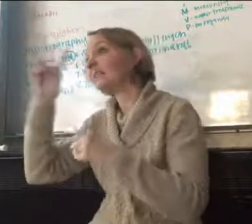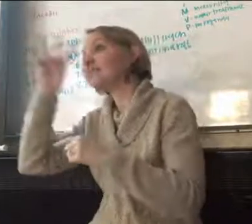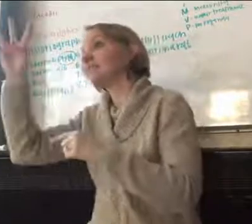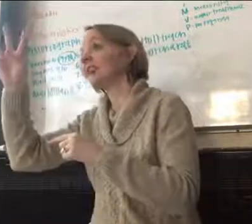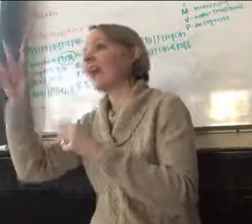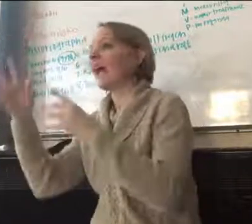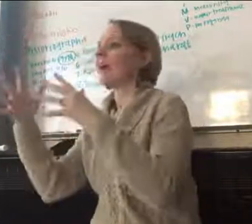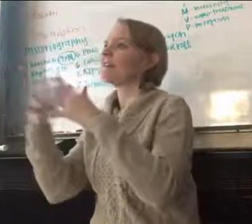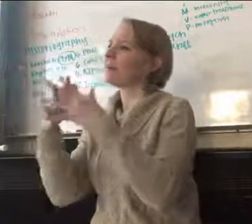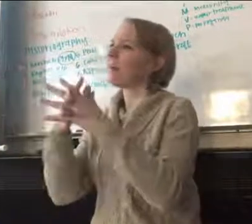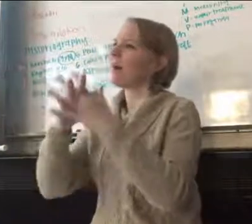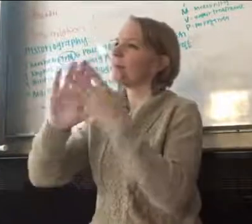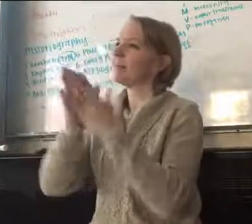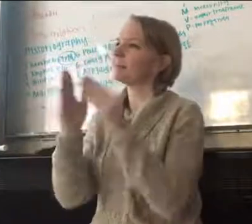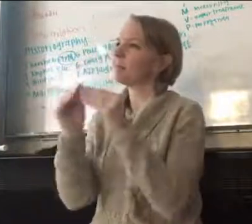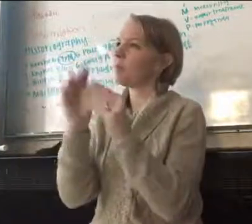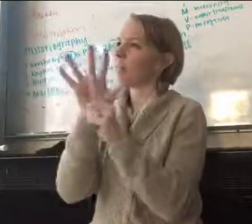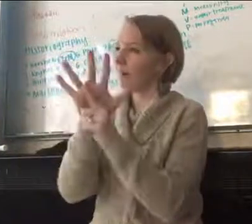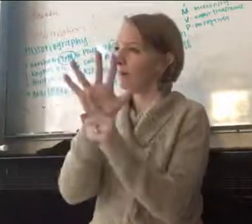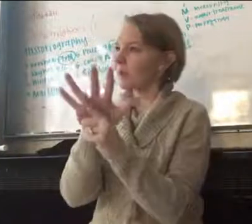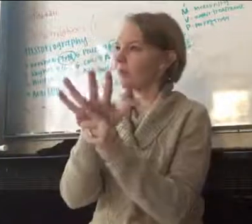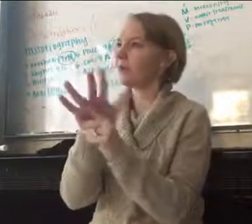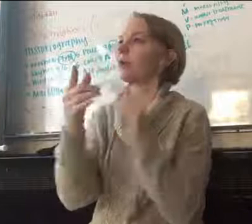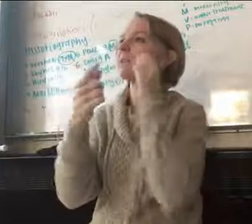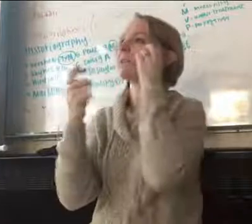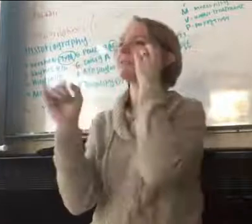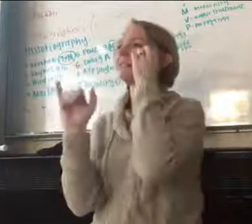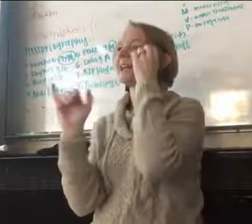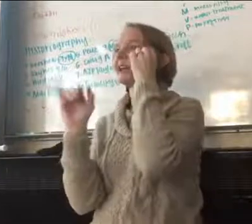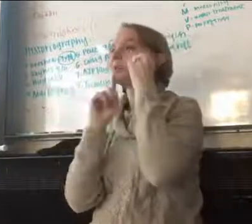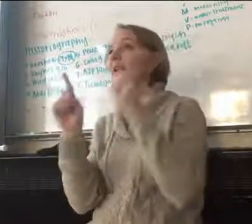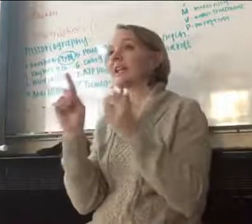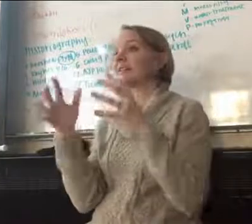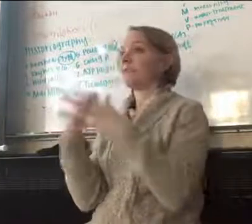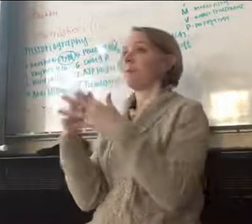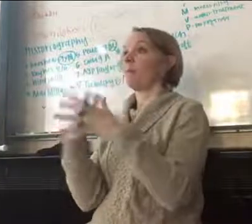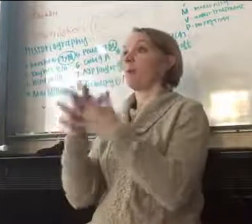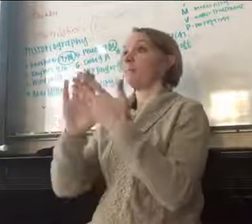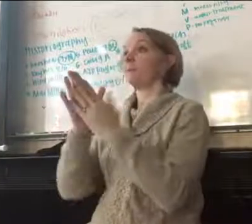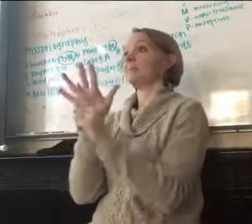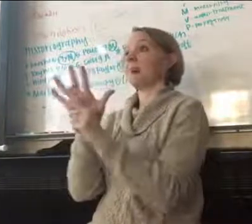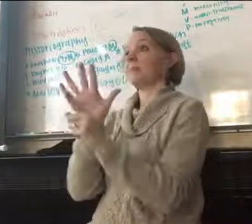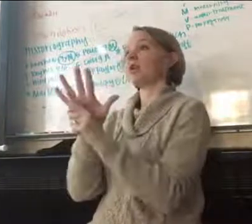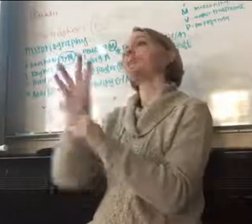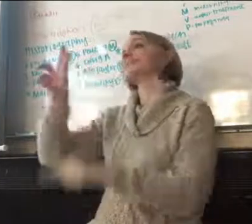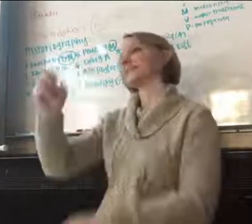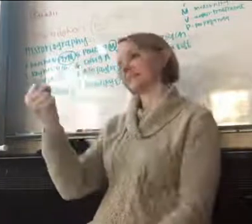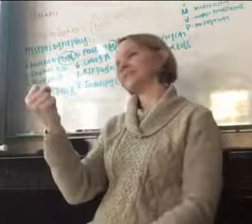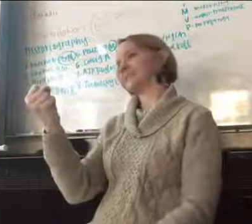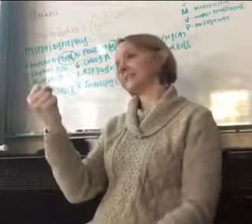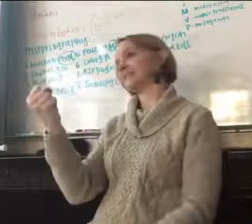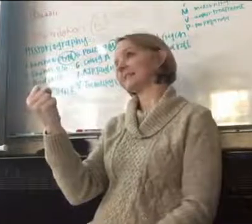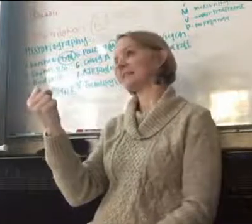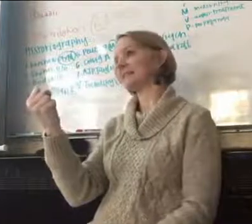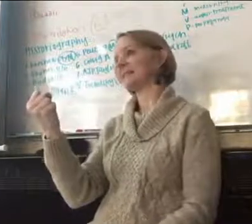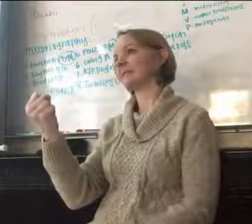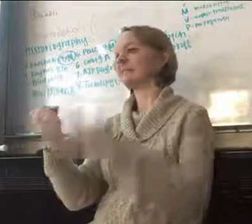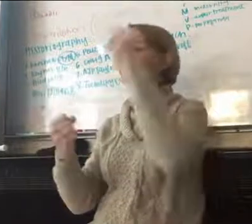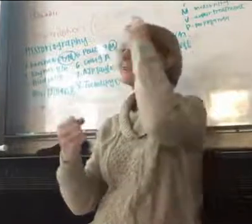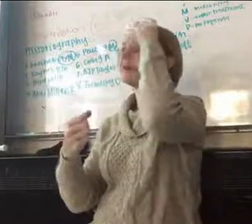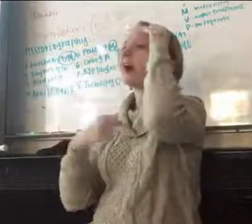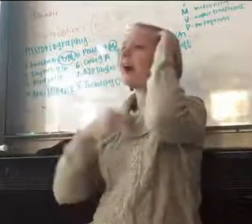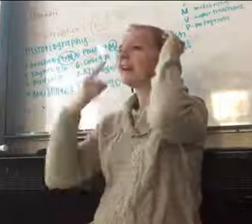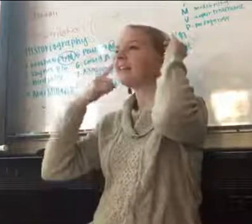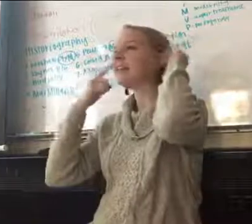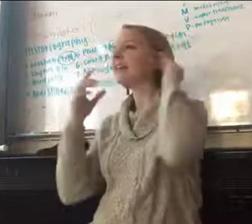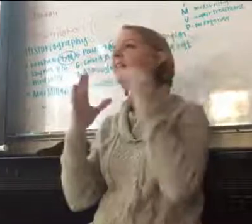begins to increase more and more and more, because really football becomes a big thing starting in the 60s. I think